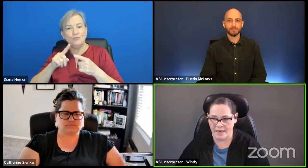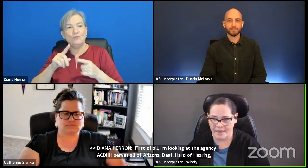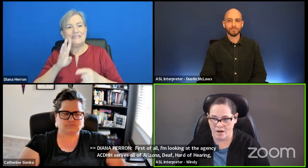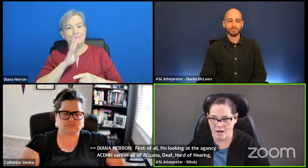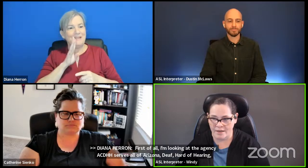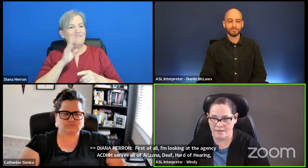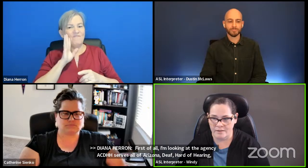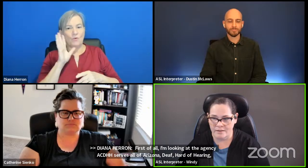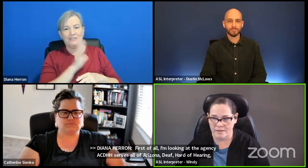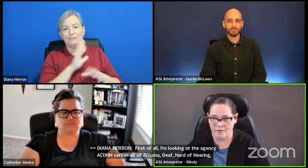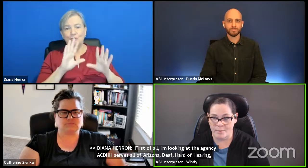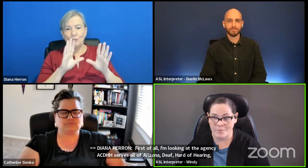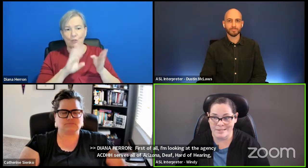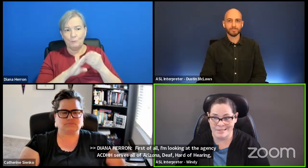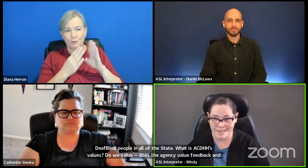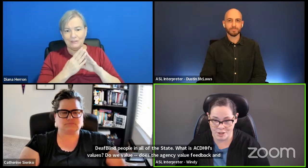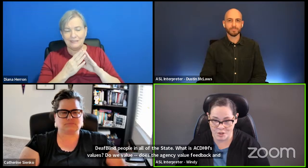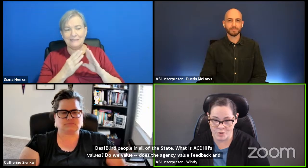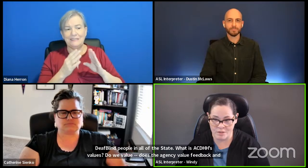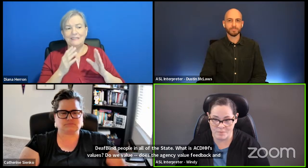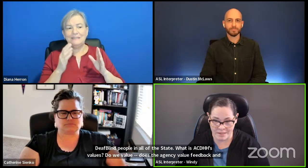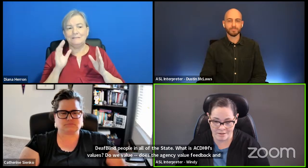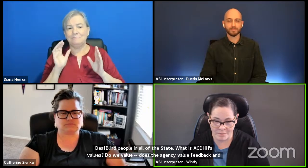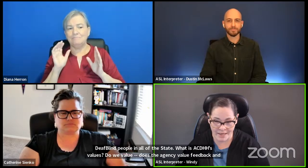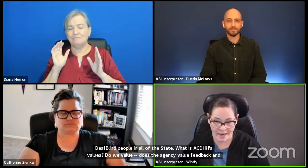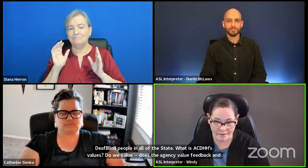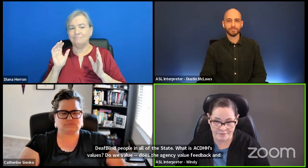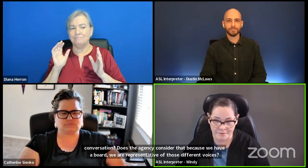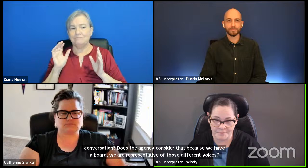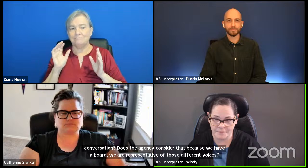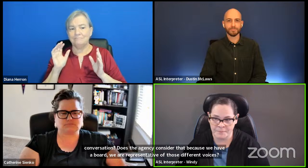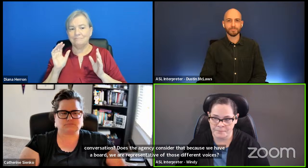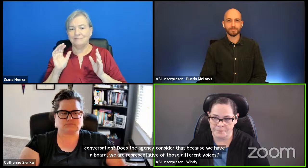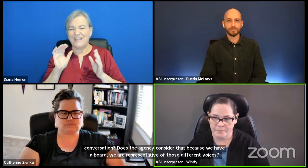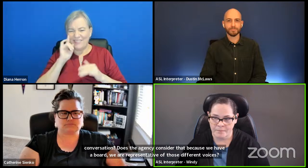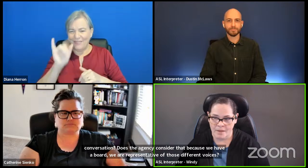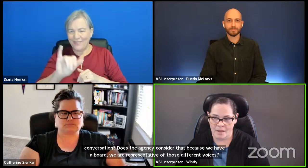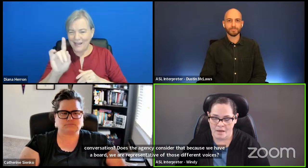they are relying on their representation to speak in their behalf.